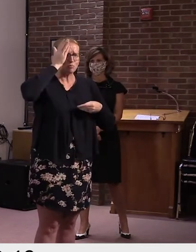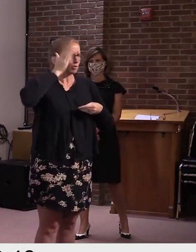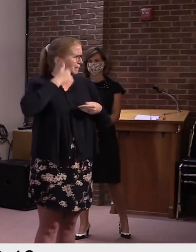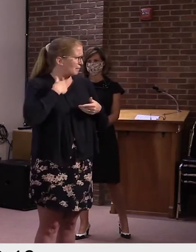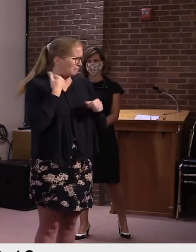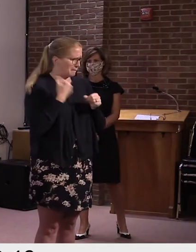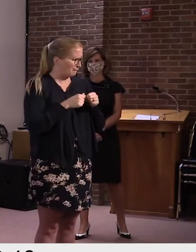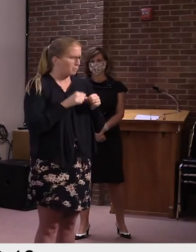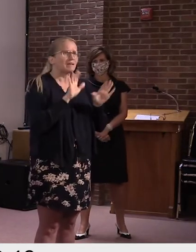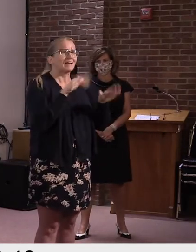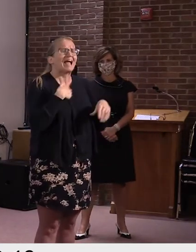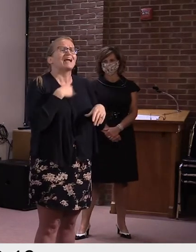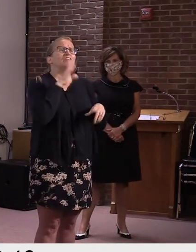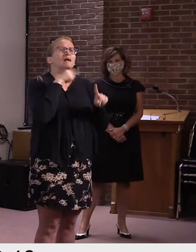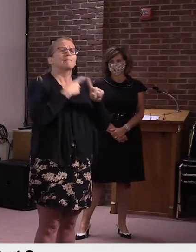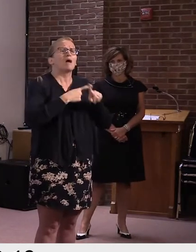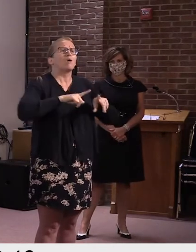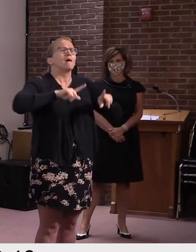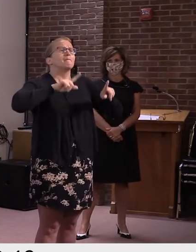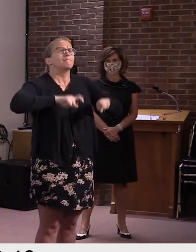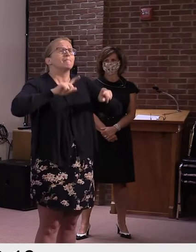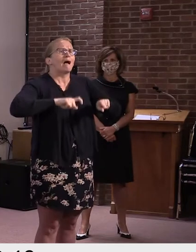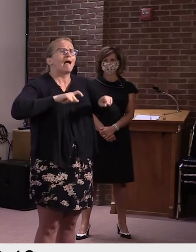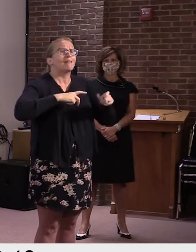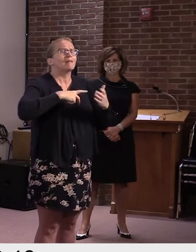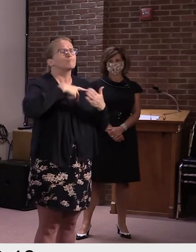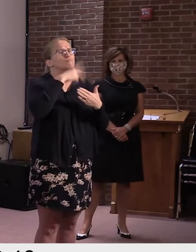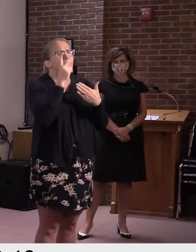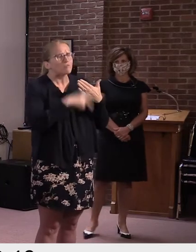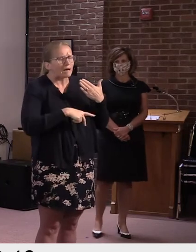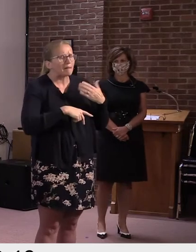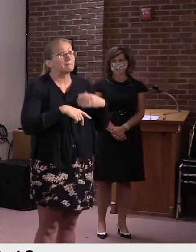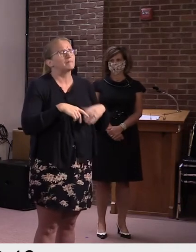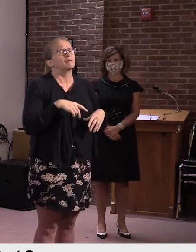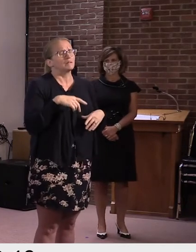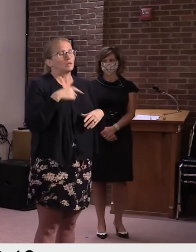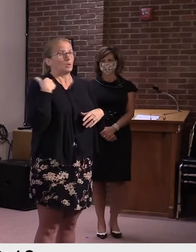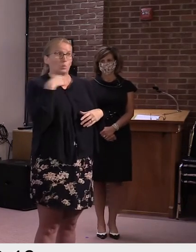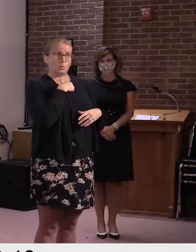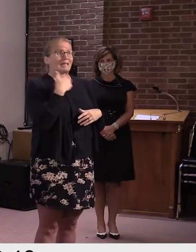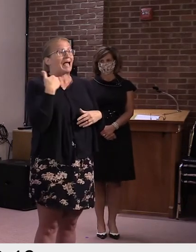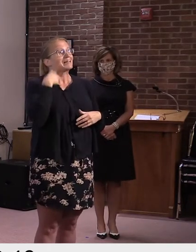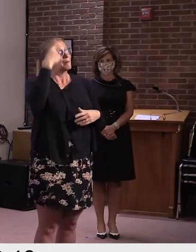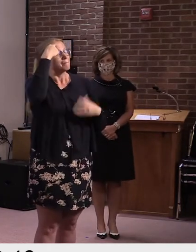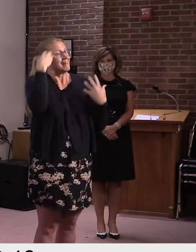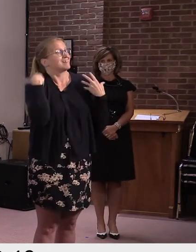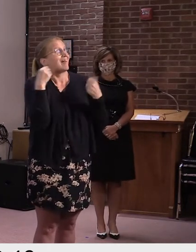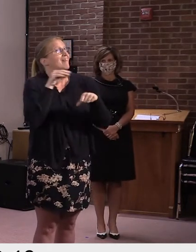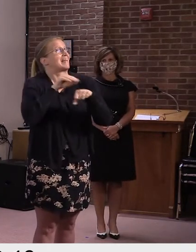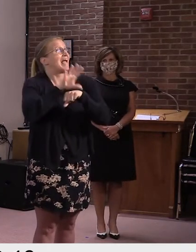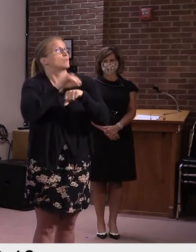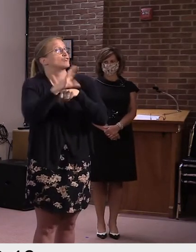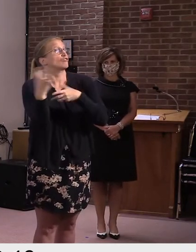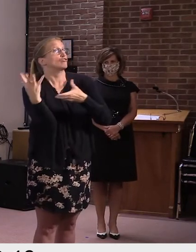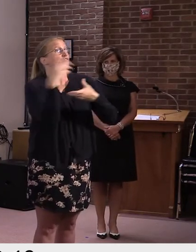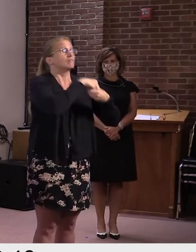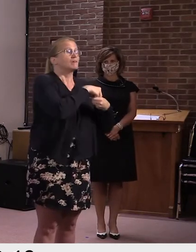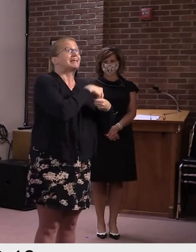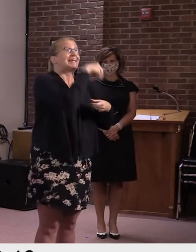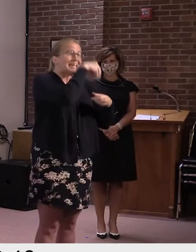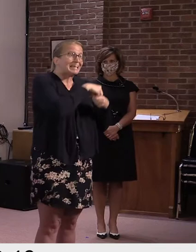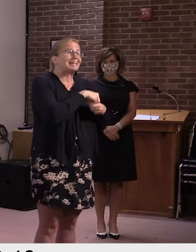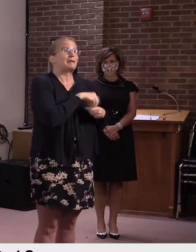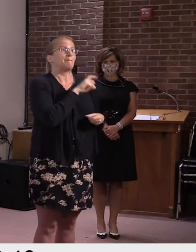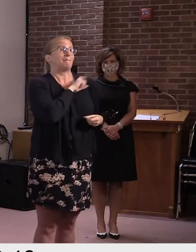program where we had embedded a mental health counselor in the state police barracks in St. Albans. It